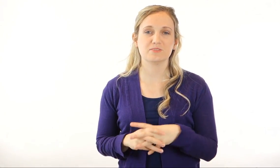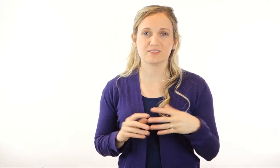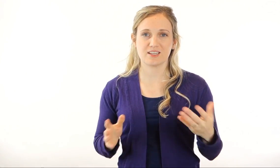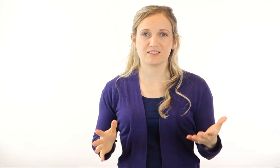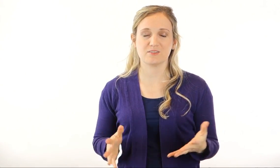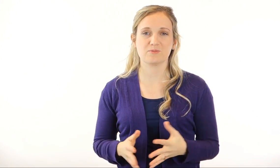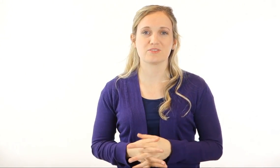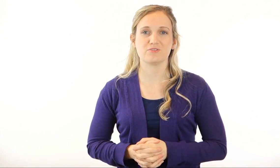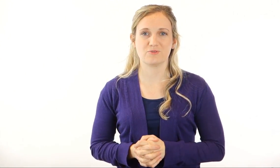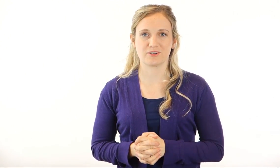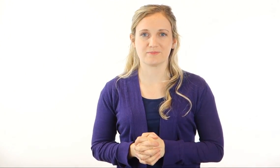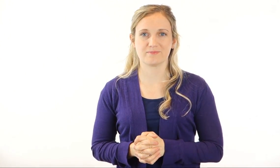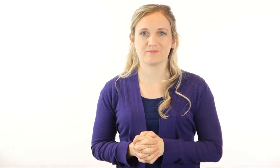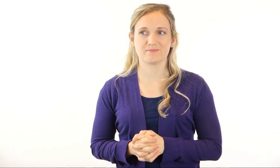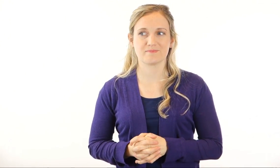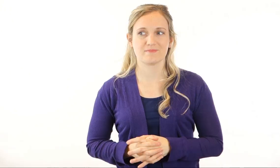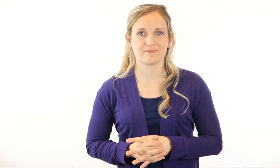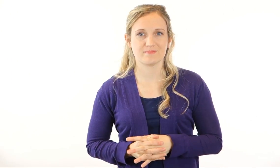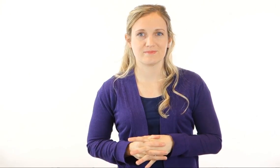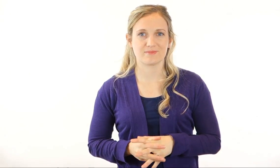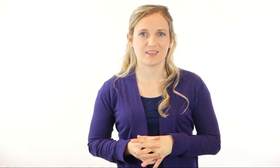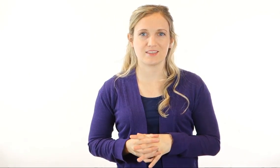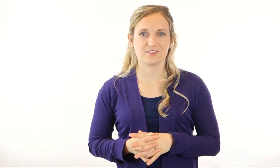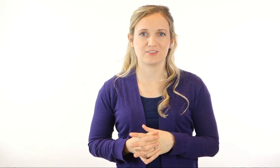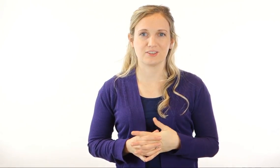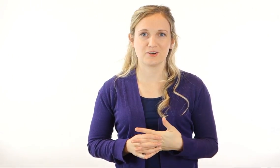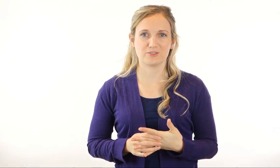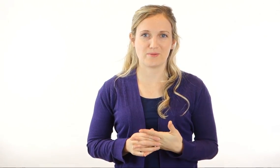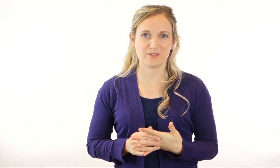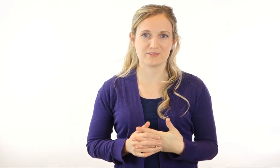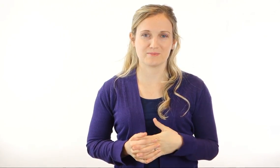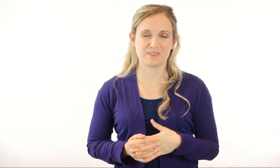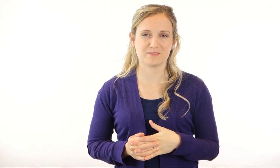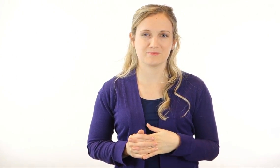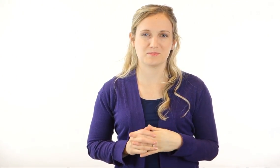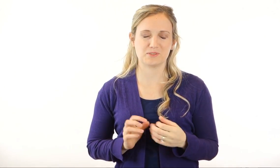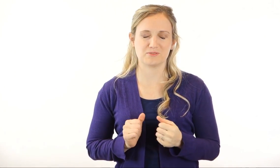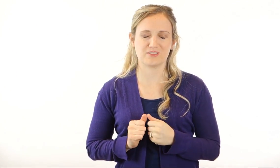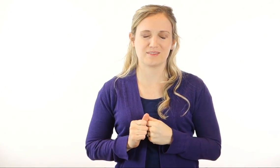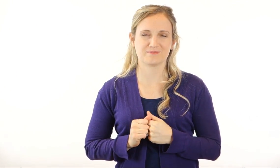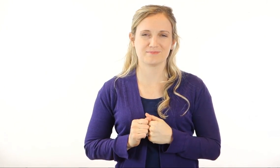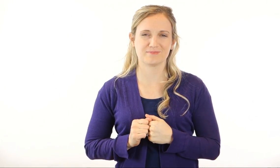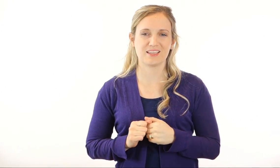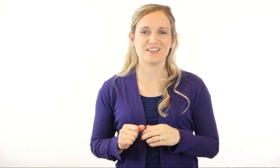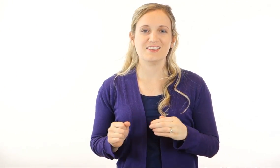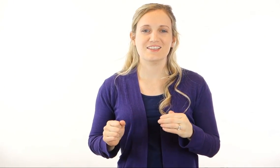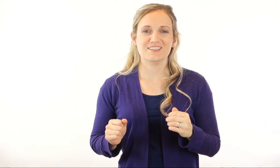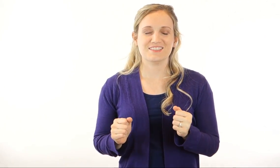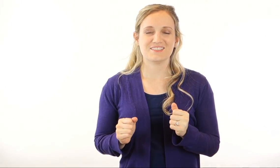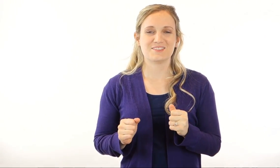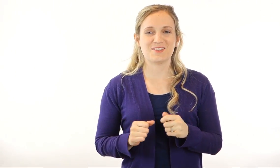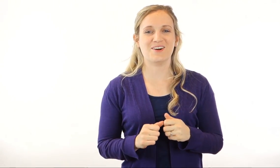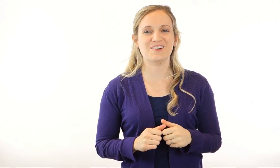Please don't sign the word store. Like you're going to go shopping or something. Please don't do that. So,